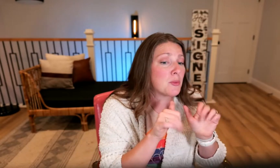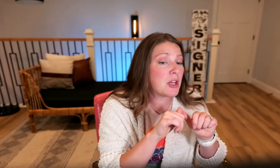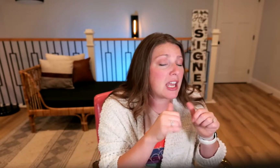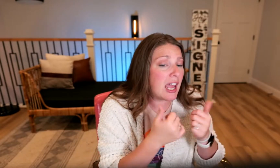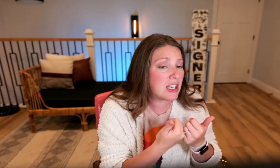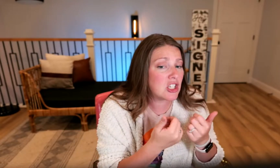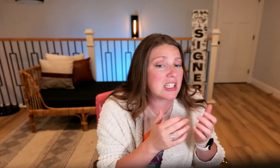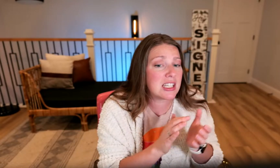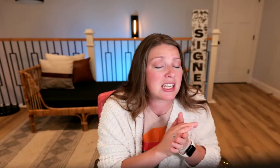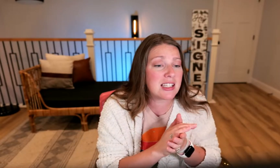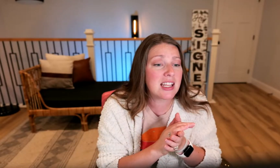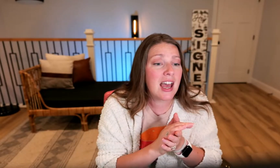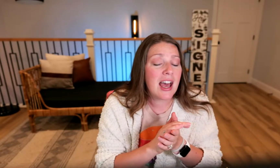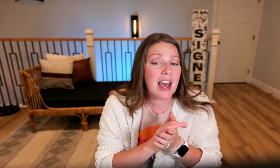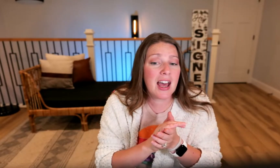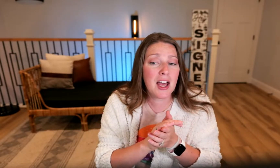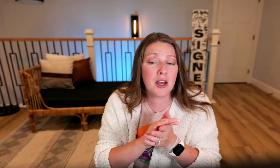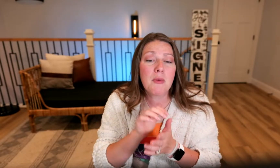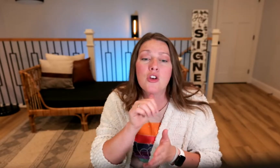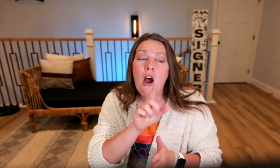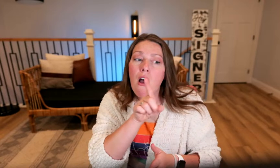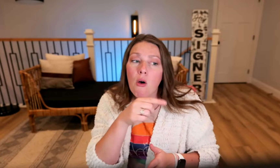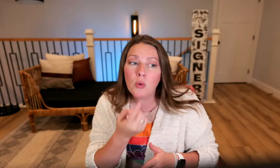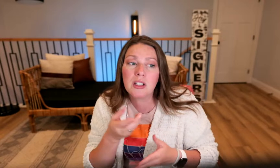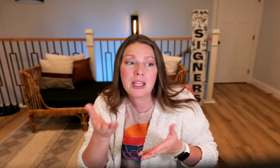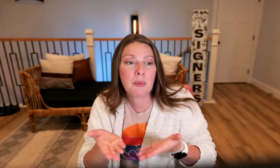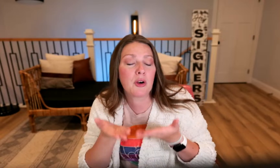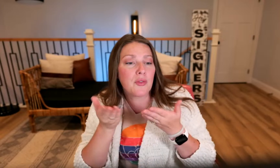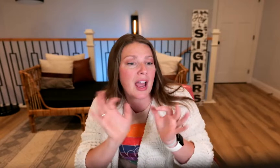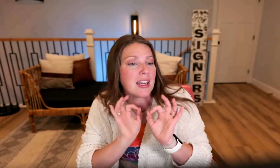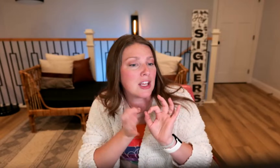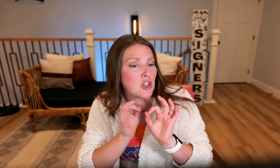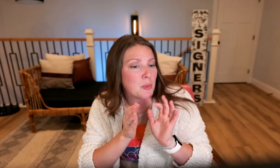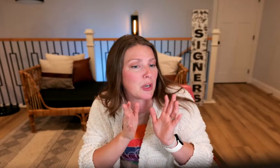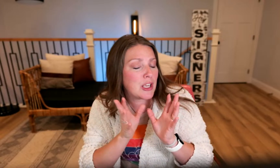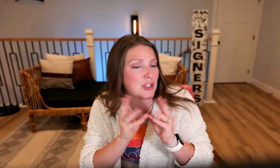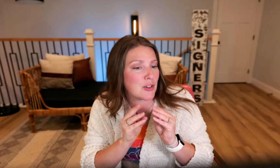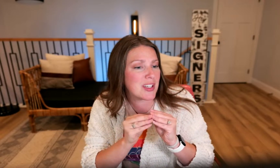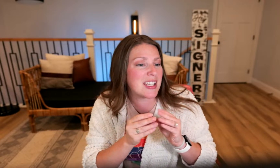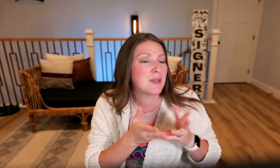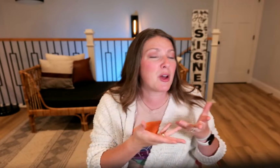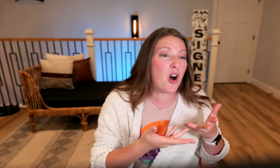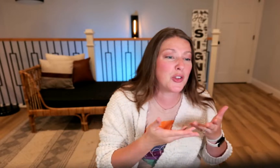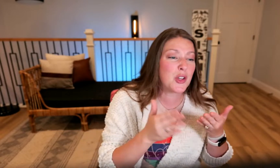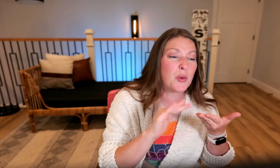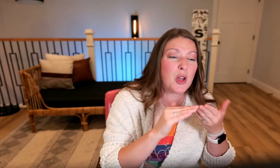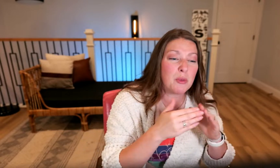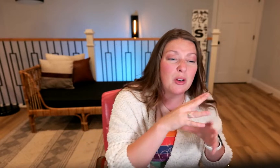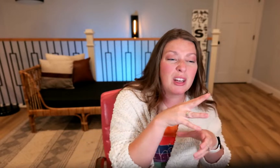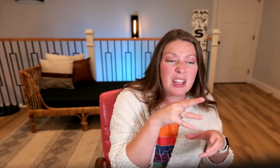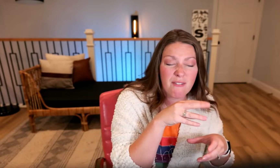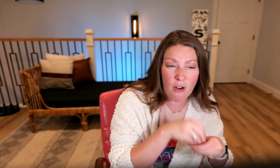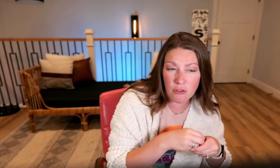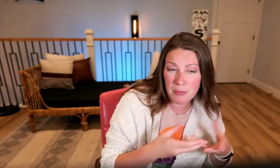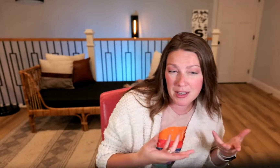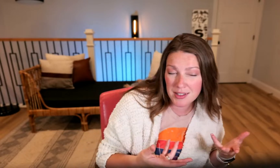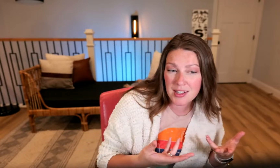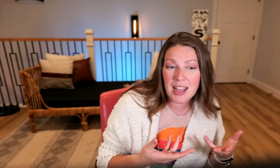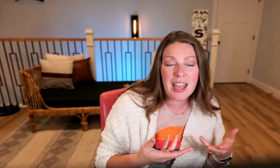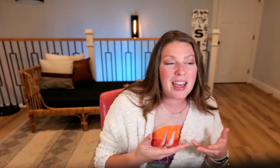interpreting agencies not only provide interpreting services, but also community involvement. And